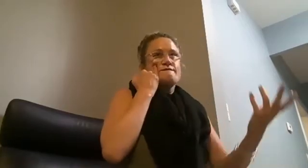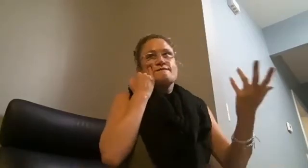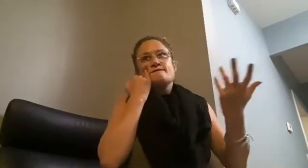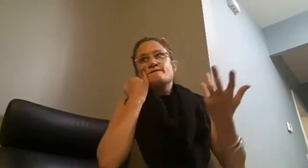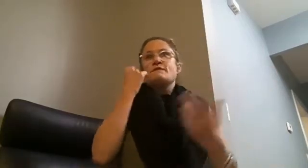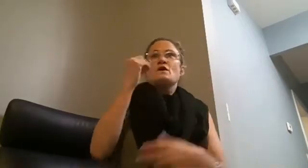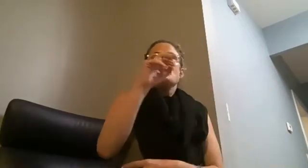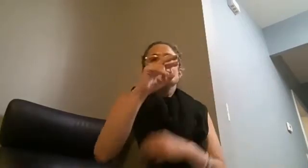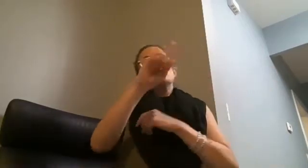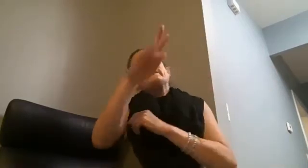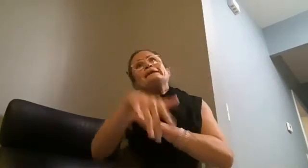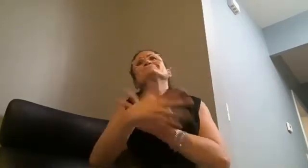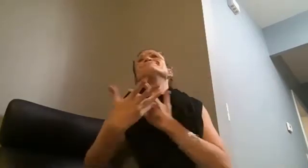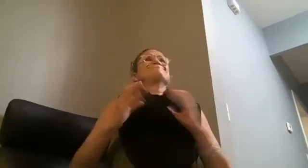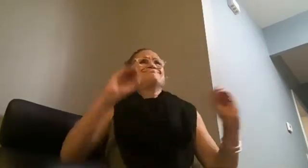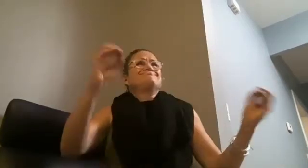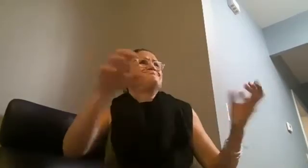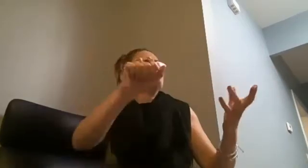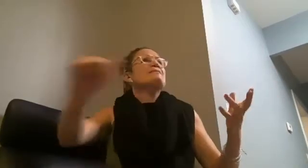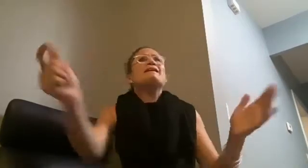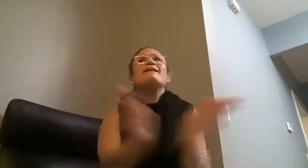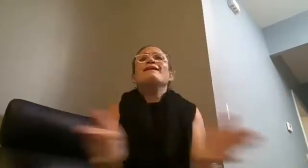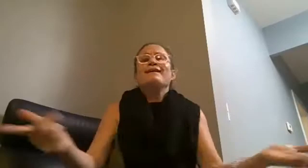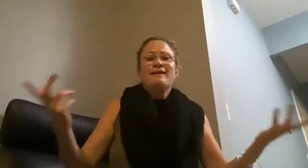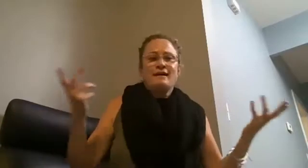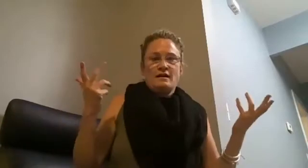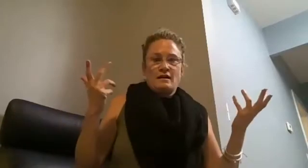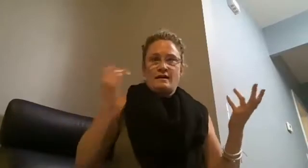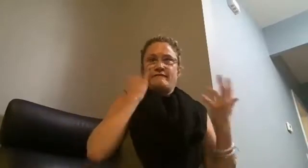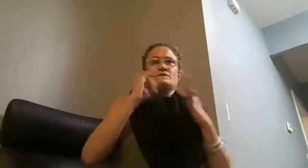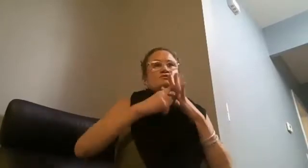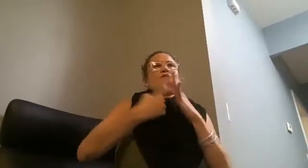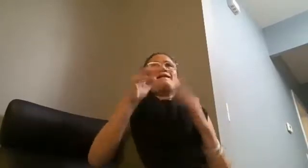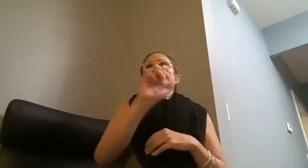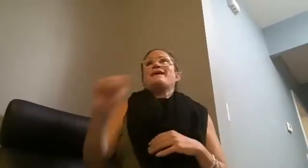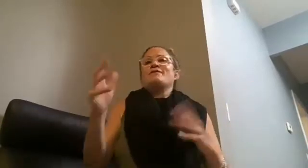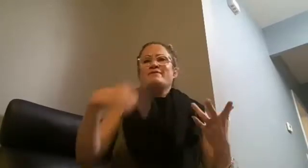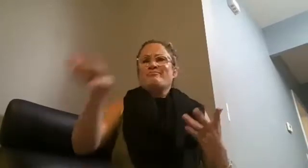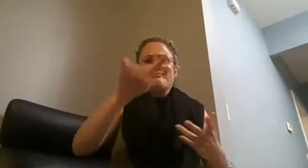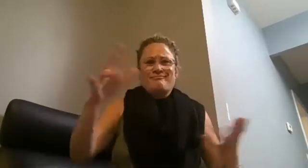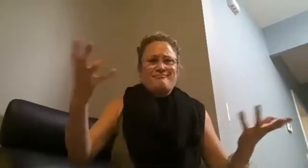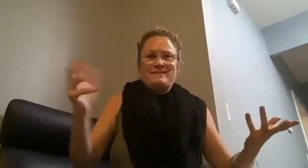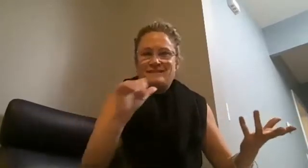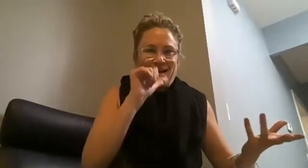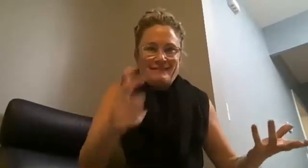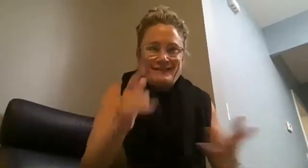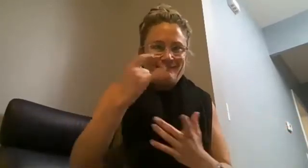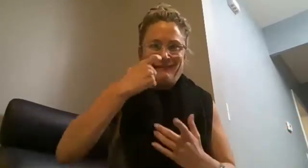where AA is basically against the law, to start AA with a bunch of dudes that are possibly not even alcoholics and go through